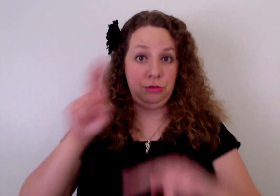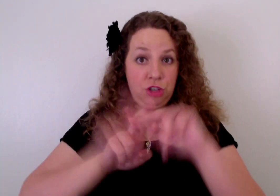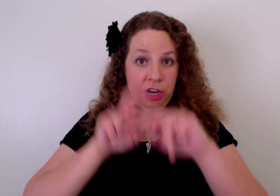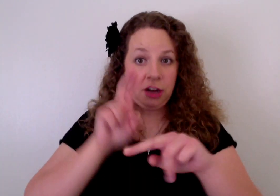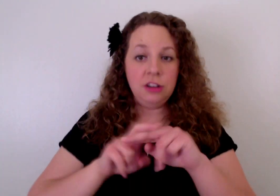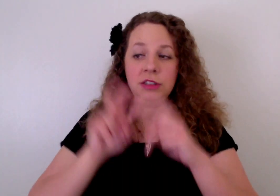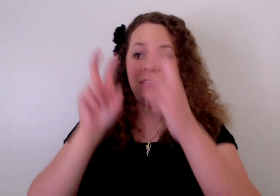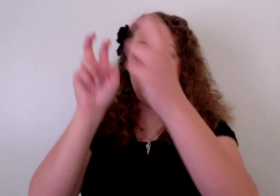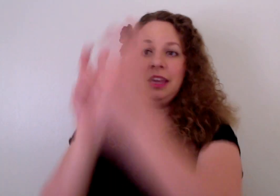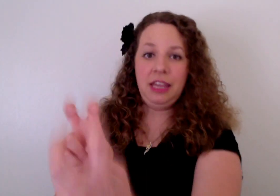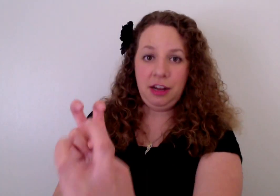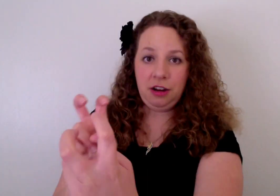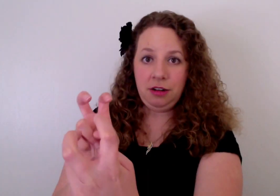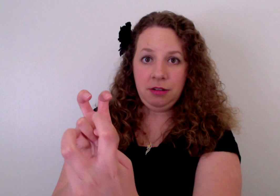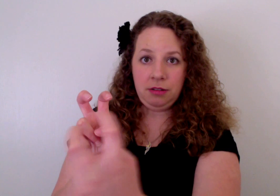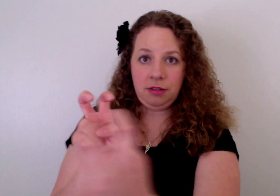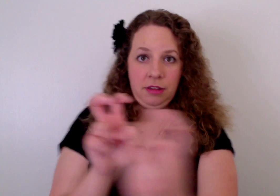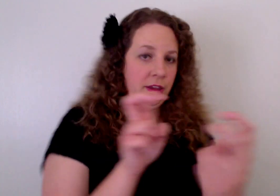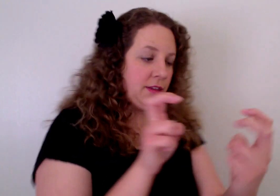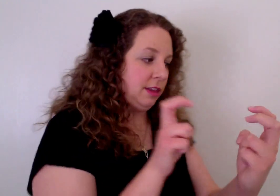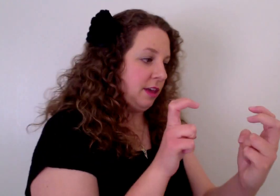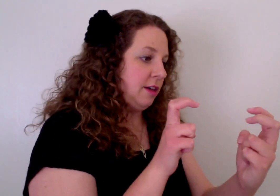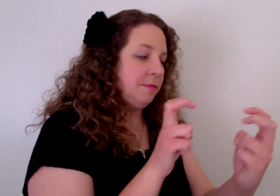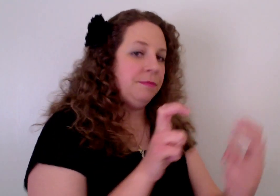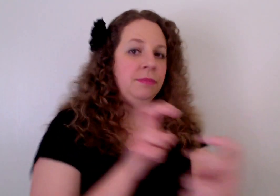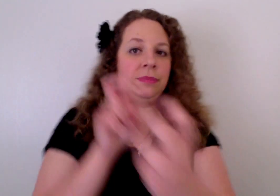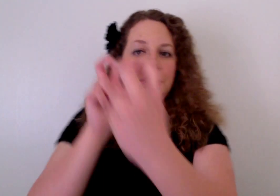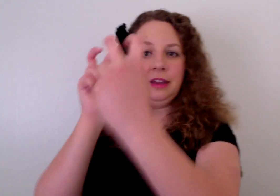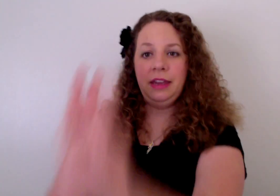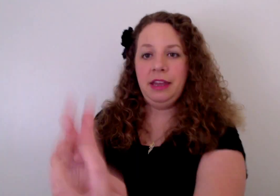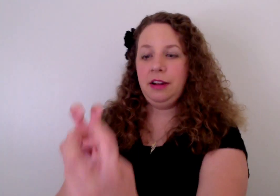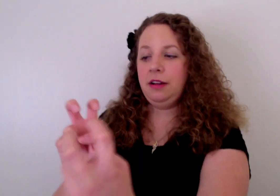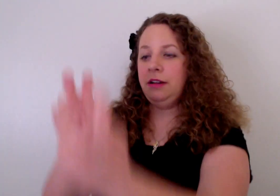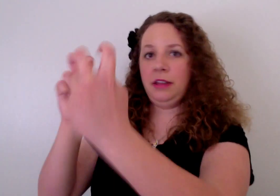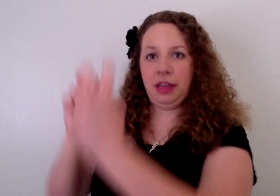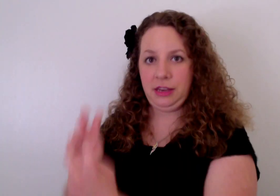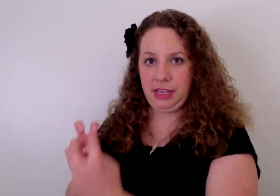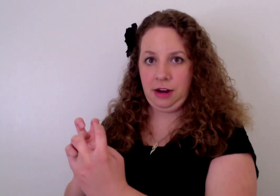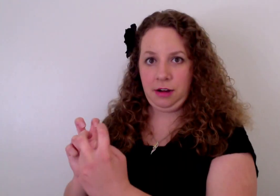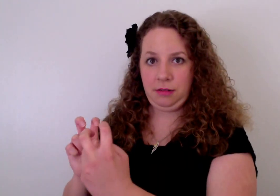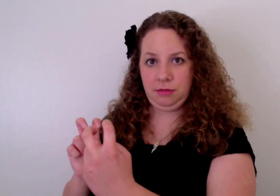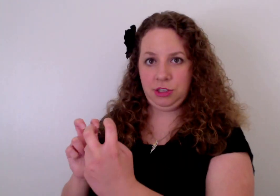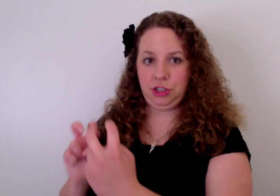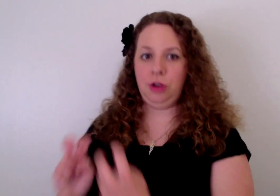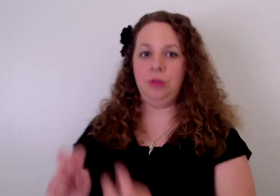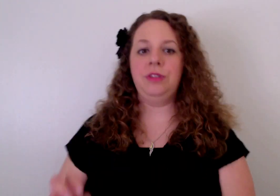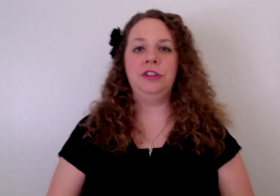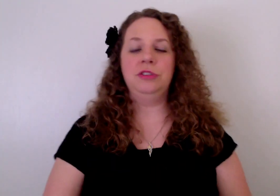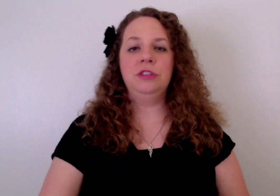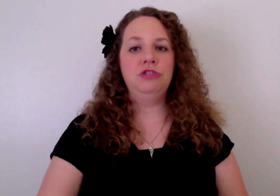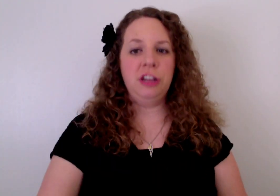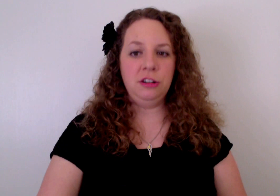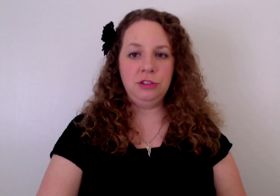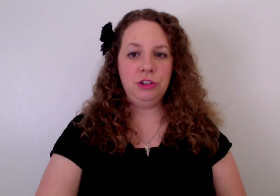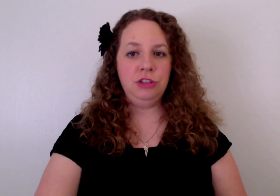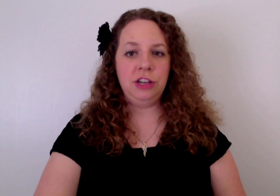chairs here, okay? Like that here and here to show that there's chairs, two chairs